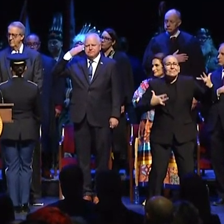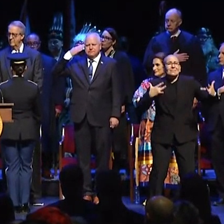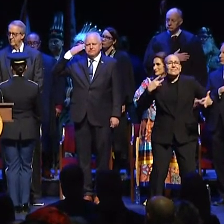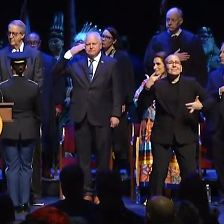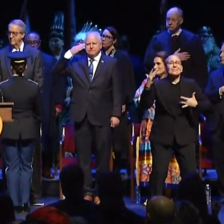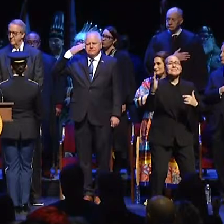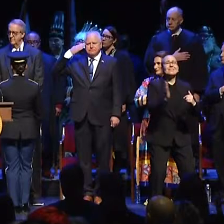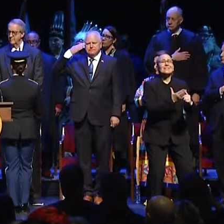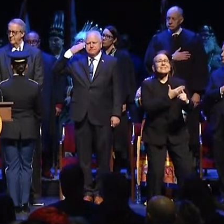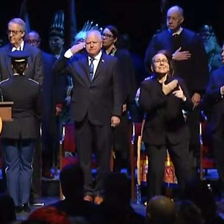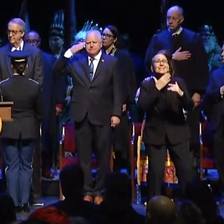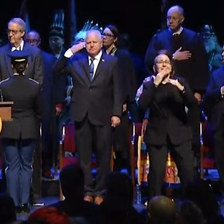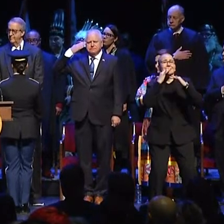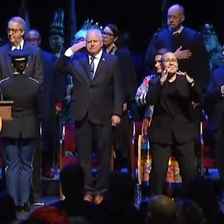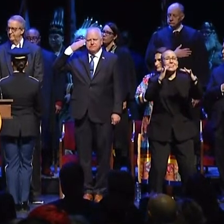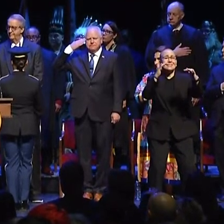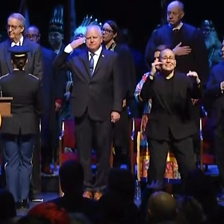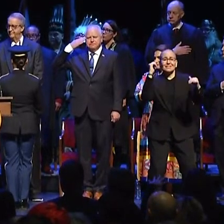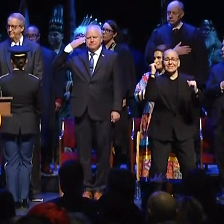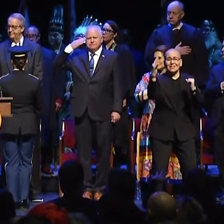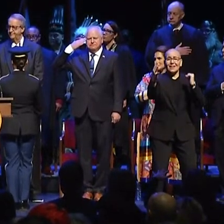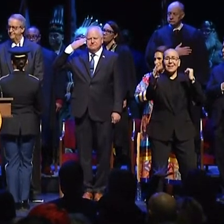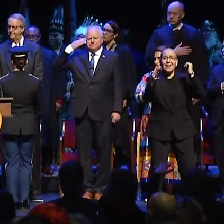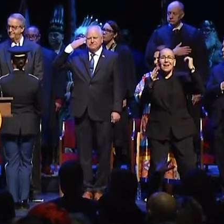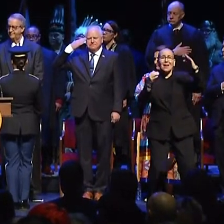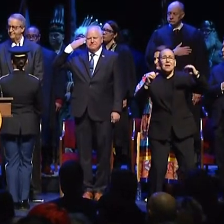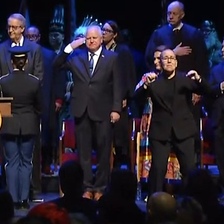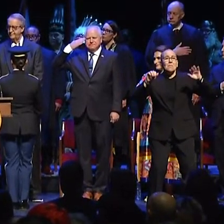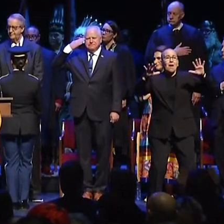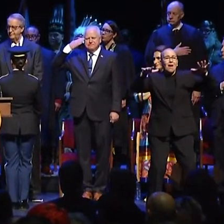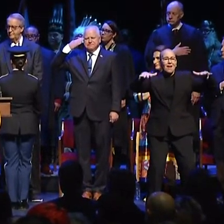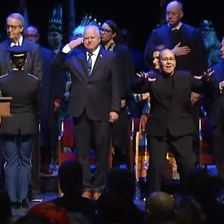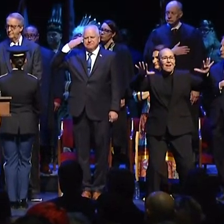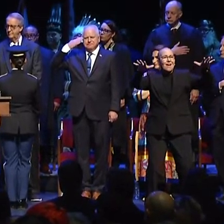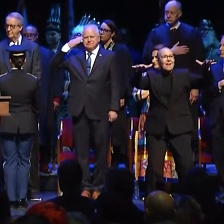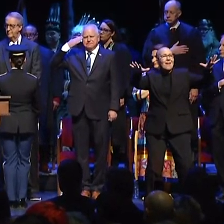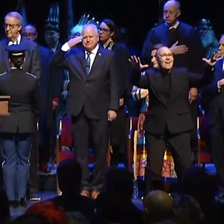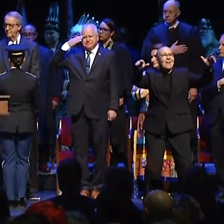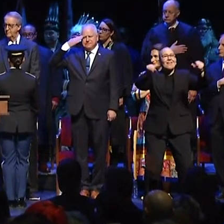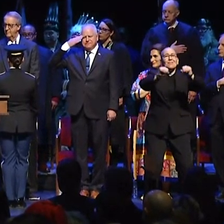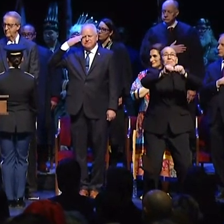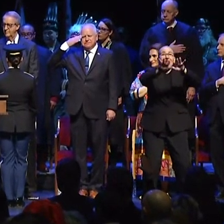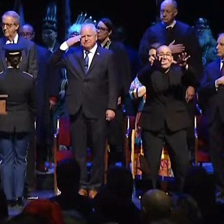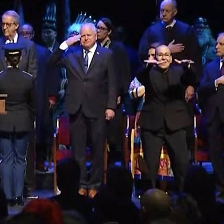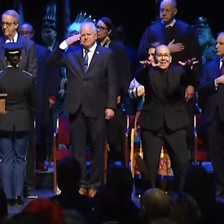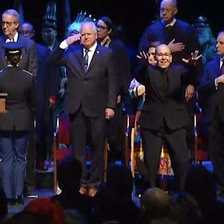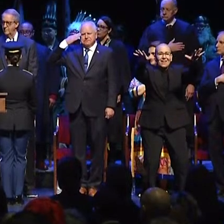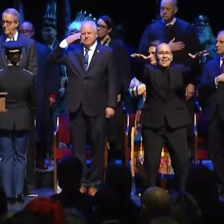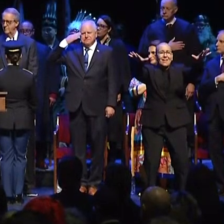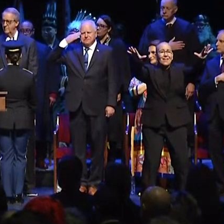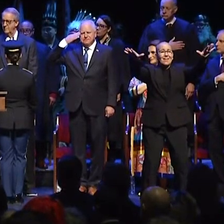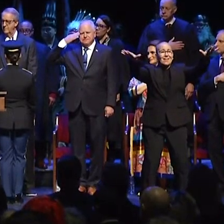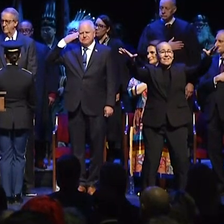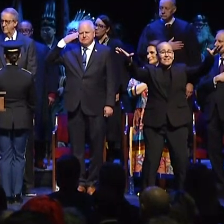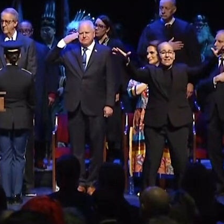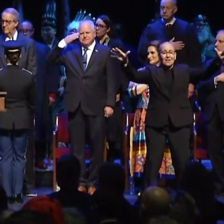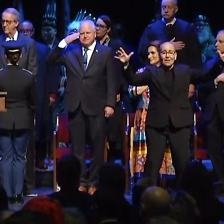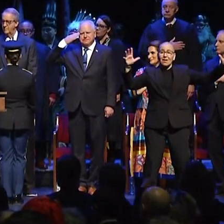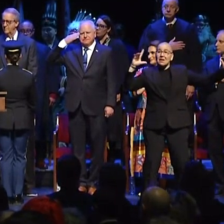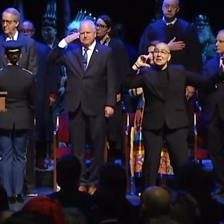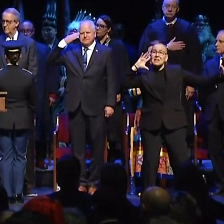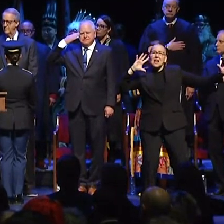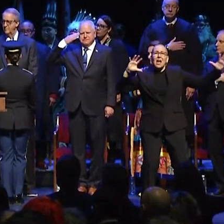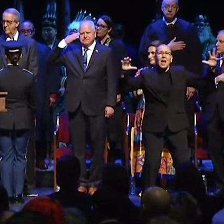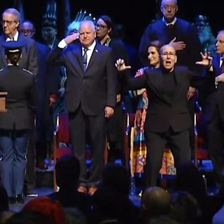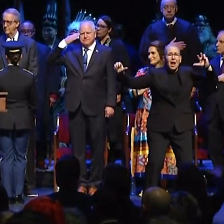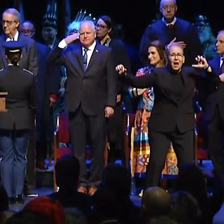rise high as the listening skies. Let it